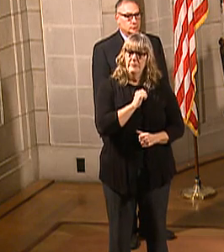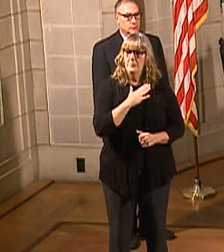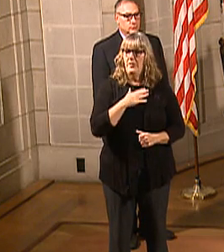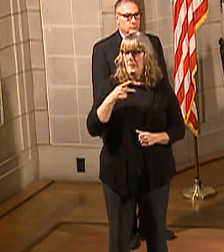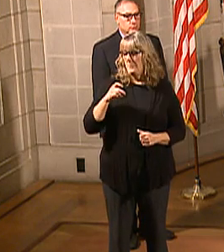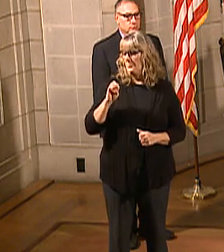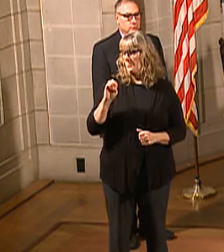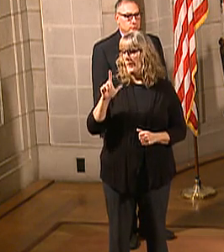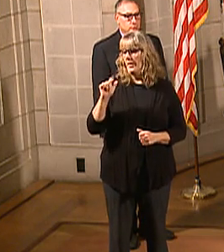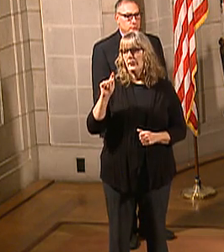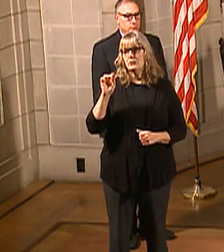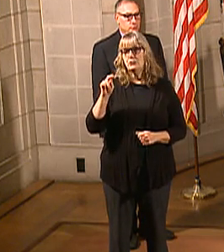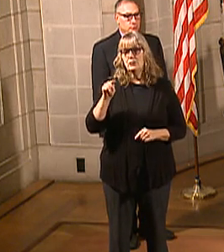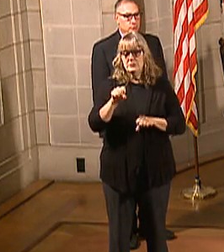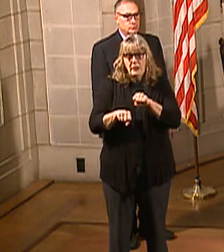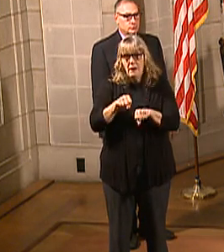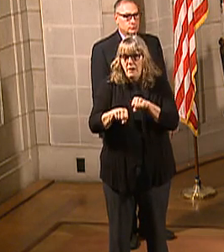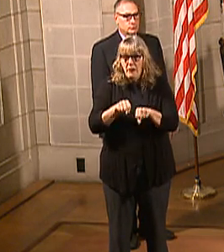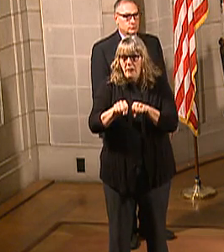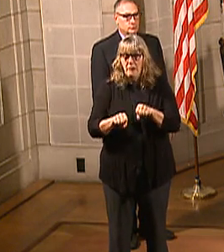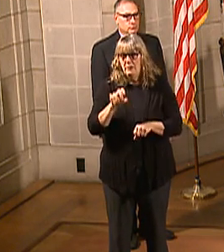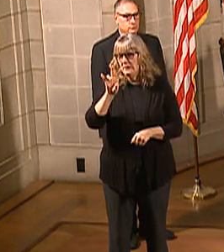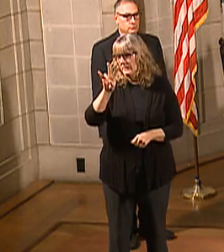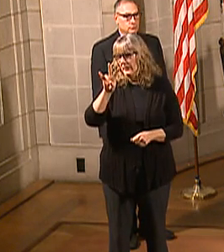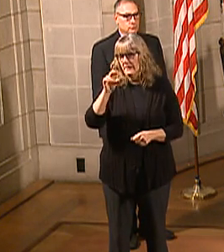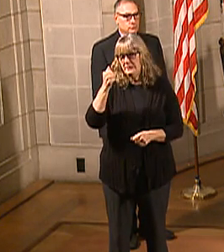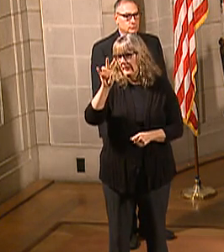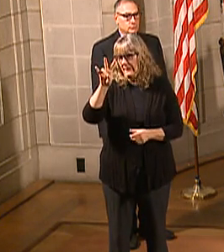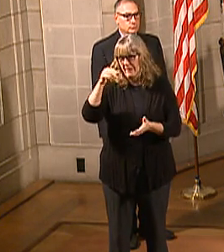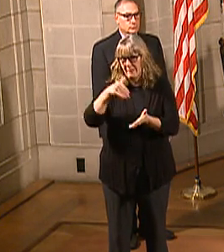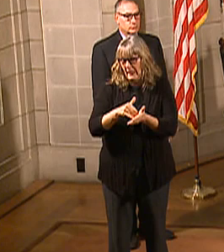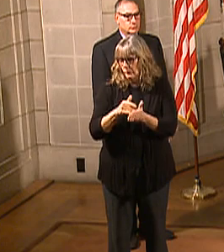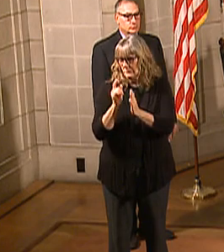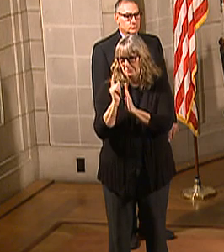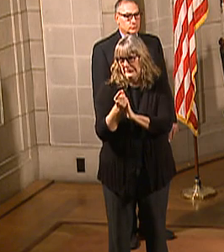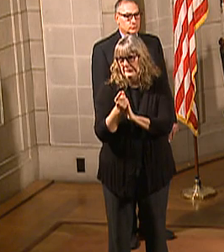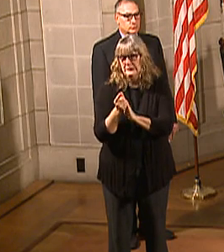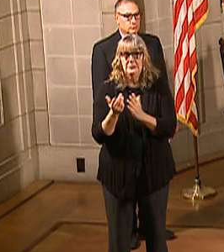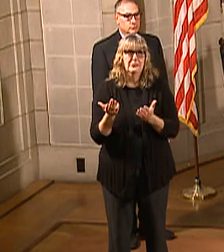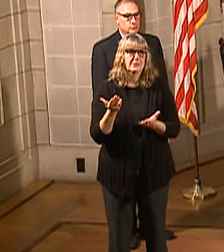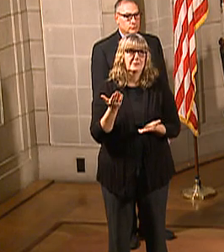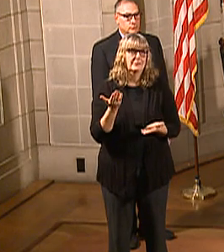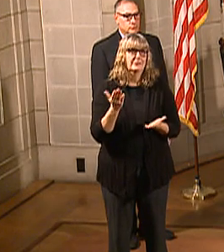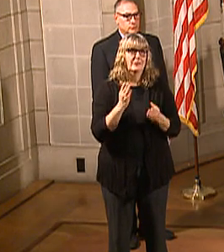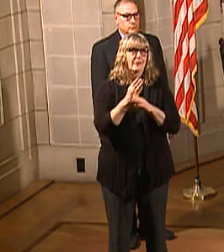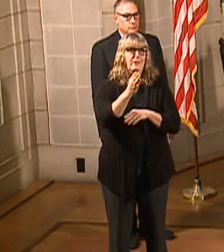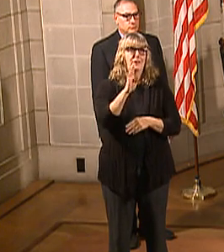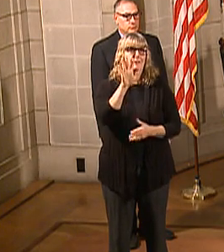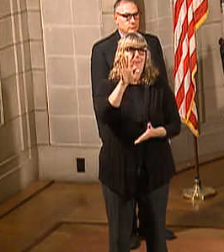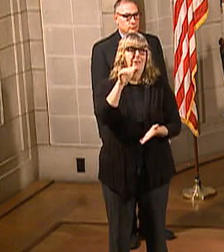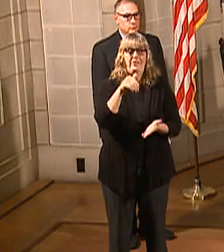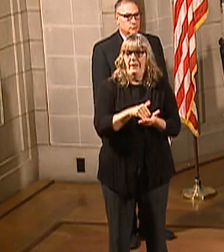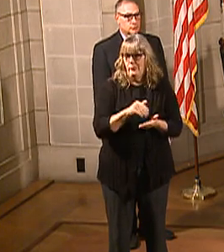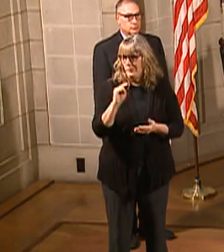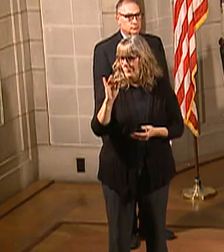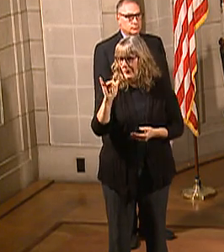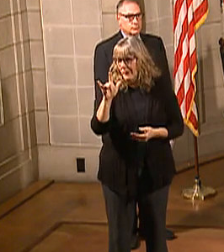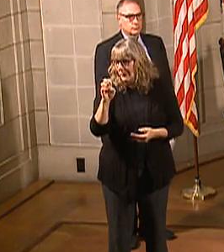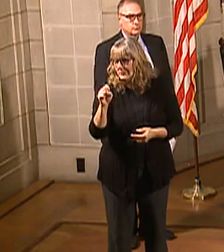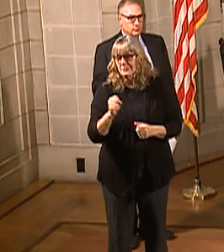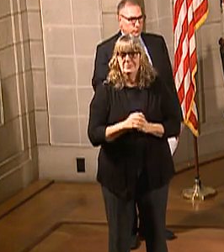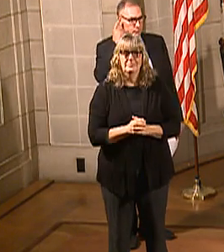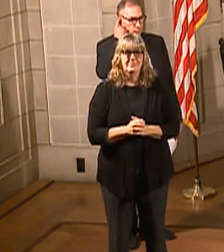my Peloton, I've cycled over 17,000 minutes. That's probably over 5,000 miles. Now, granted,